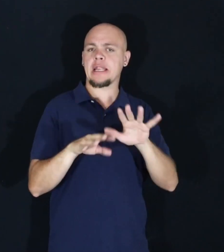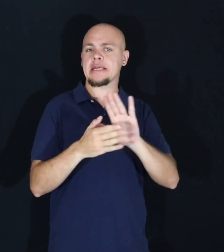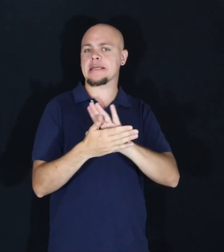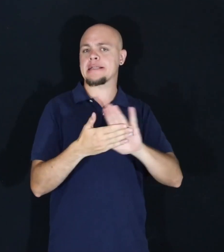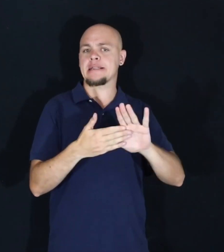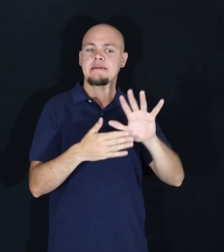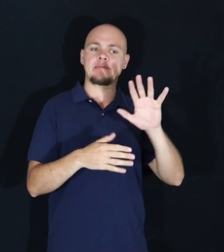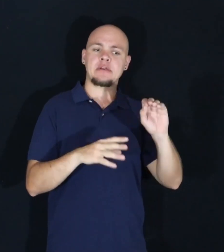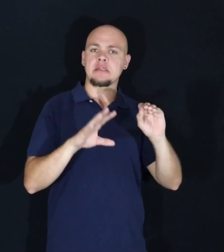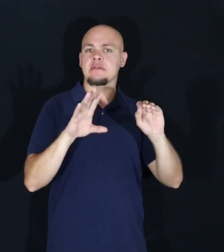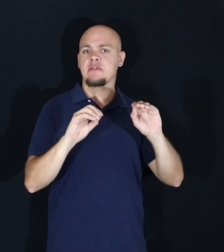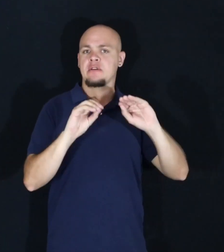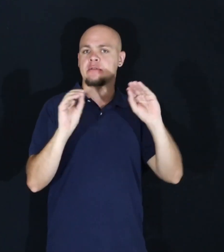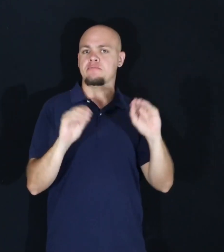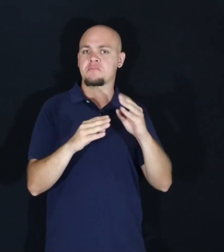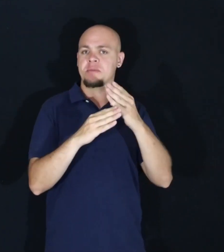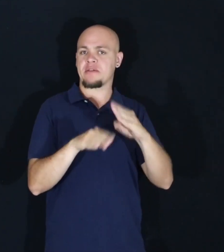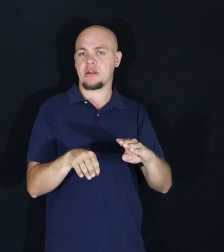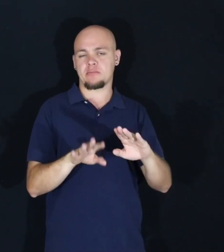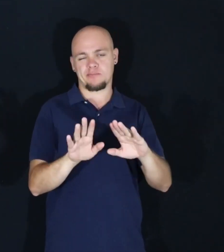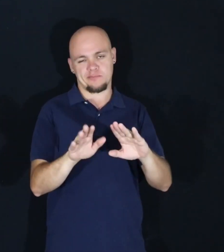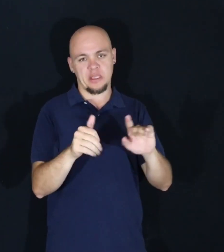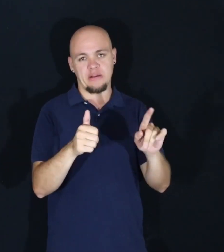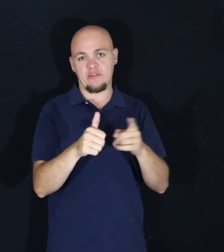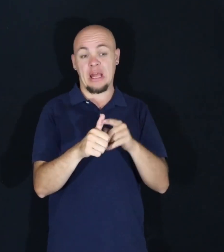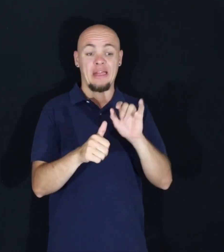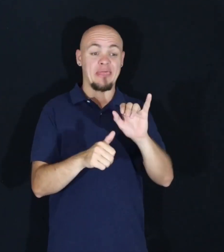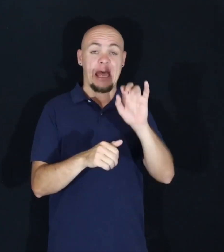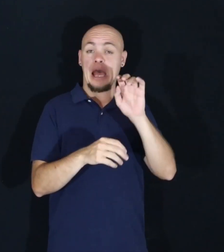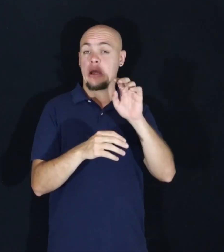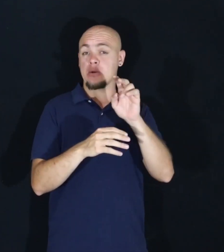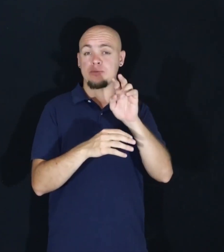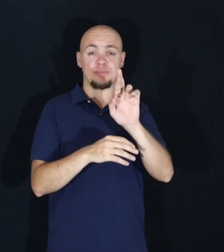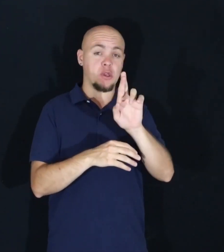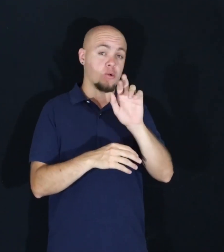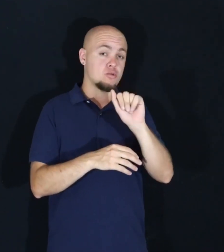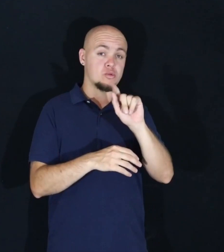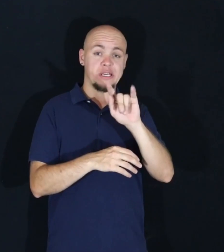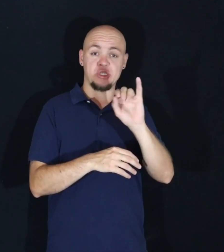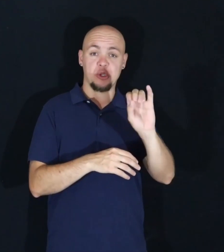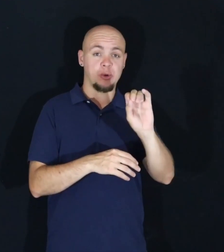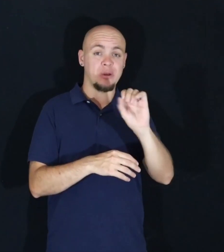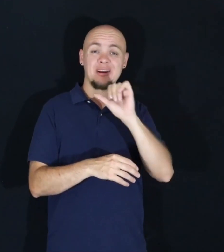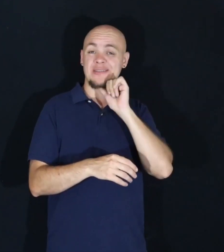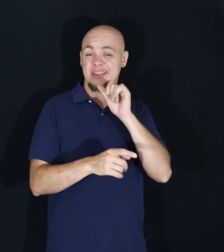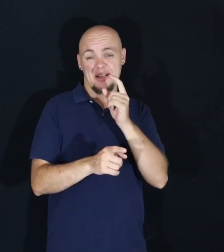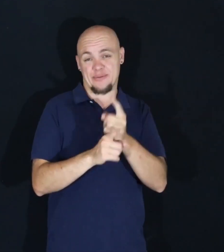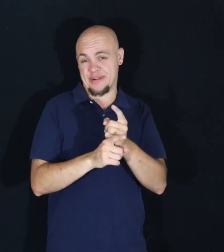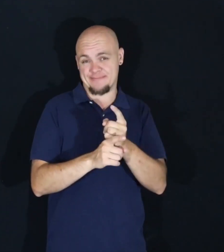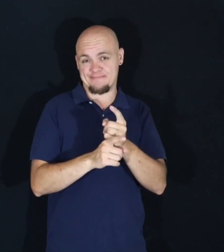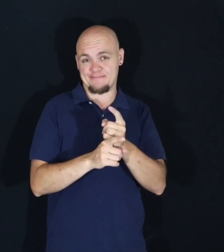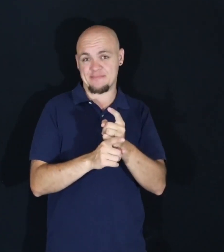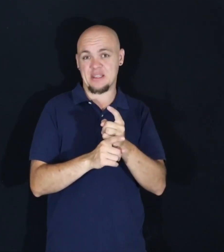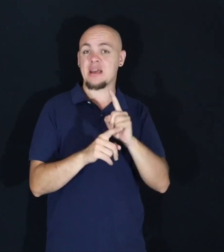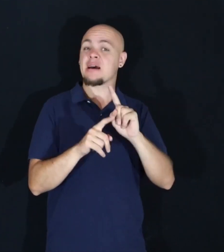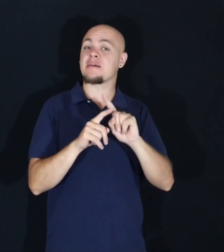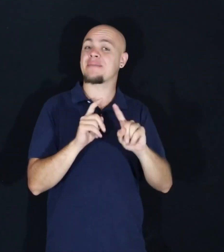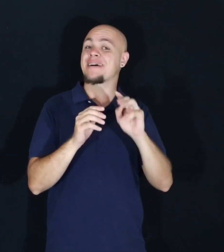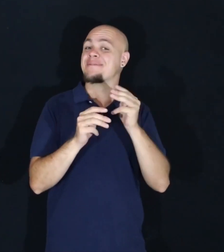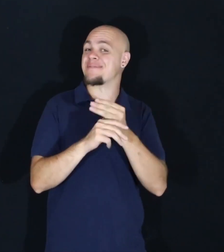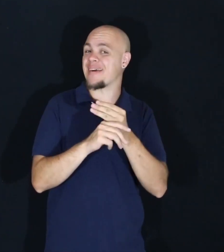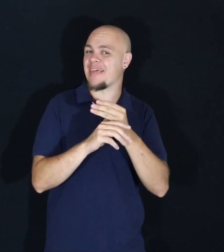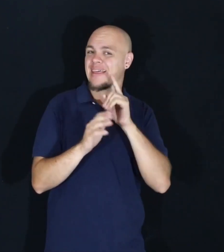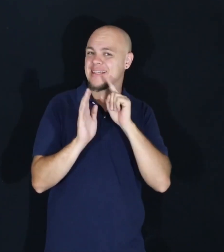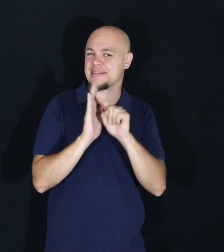girls. Now, first of all, this simple ratio wasn't even correct, but I wish it was, because it would have made a lot of math assignments